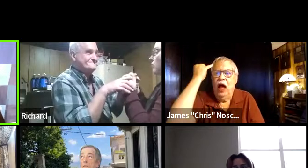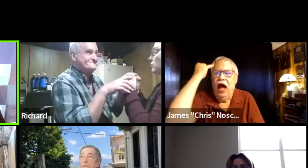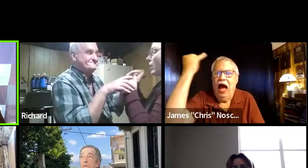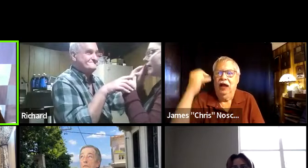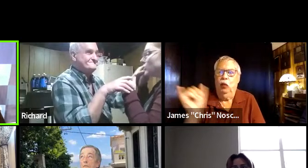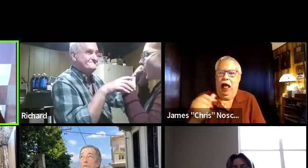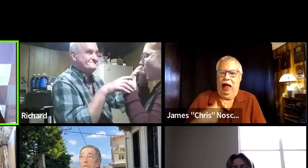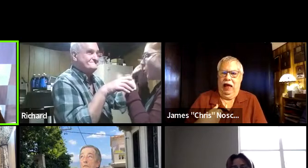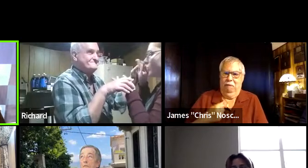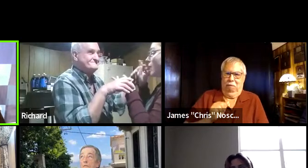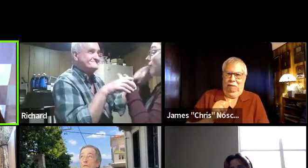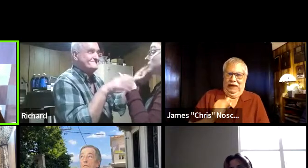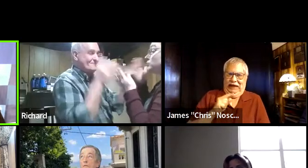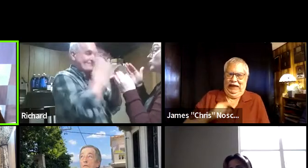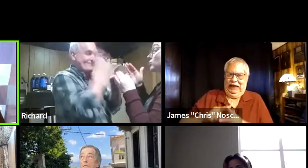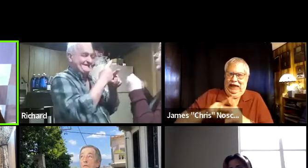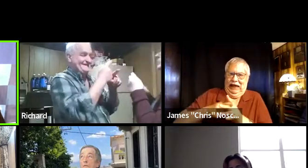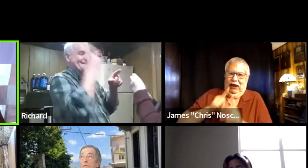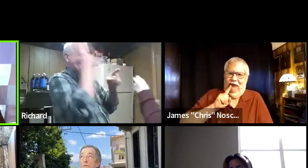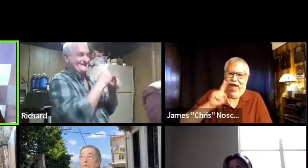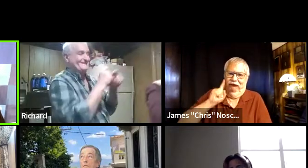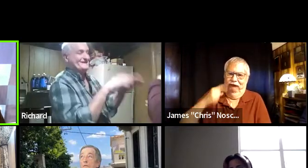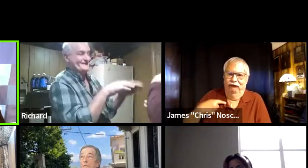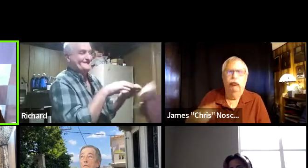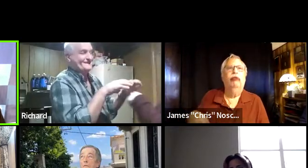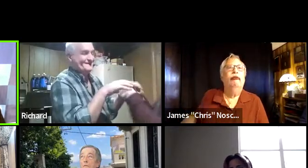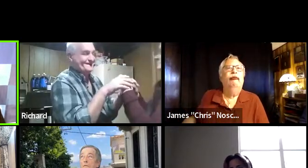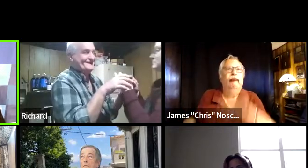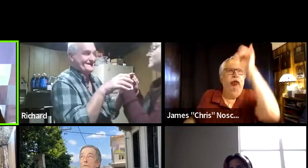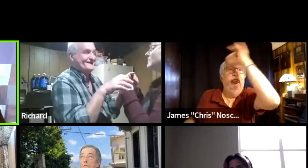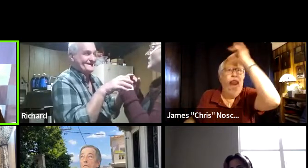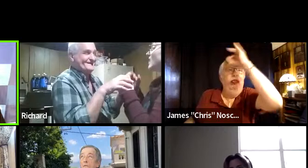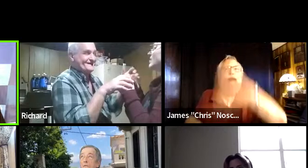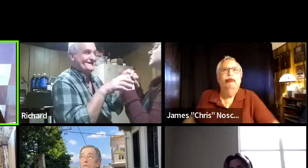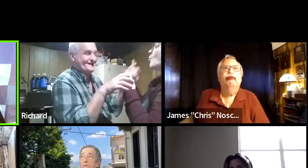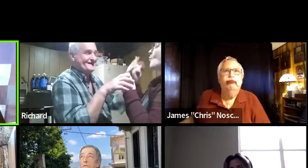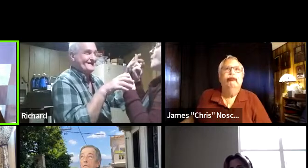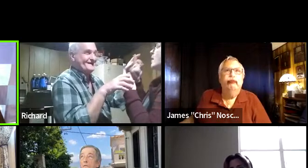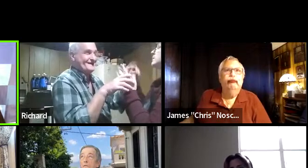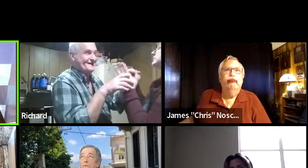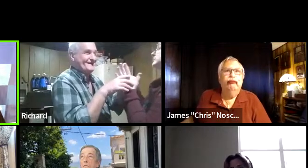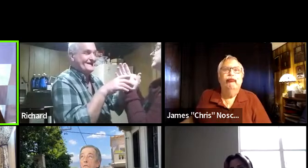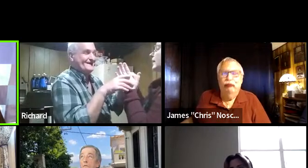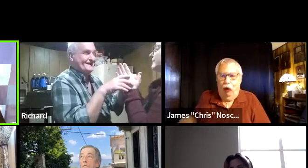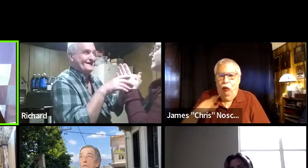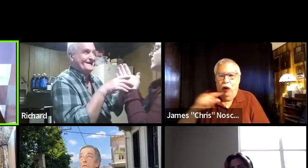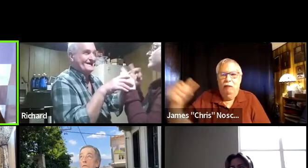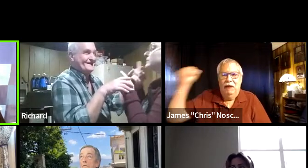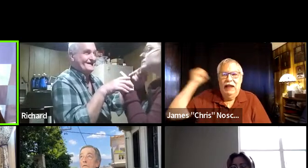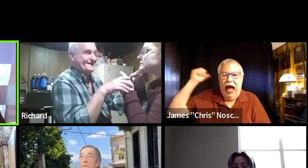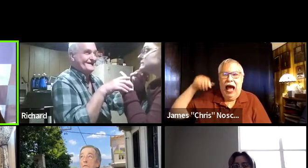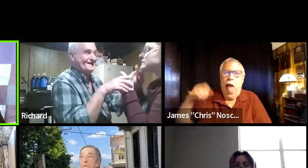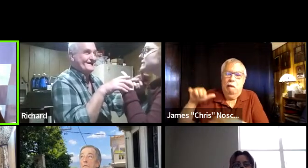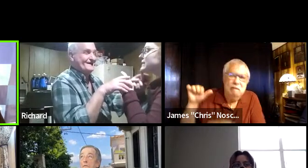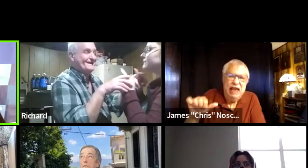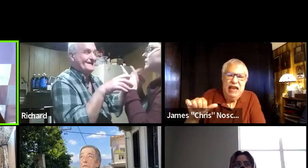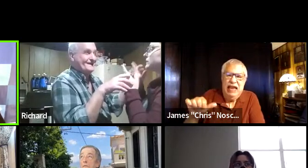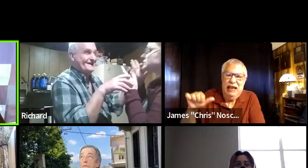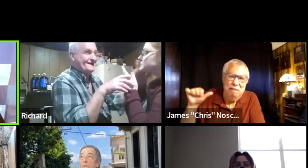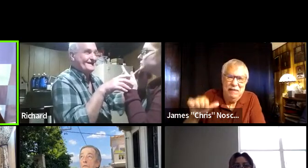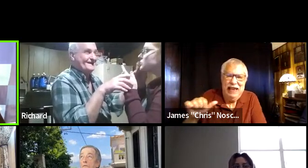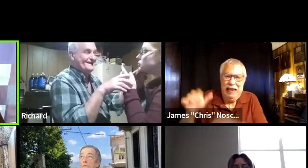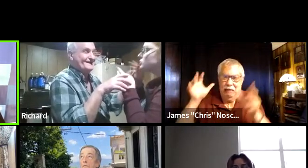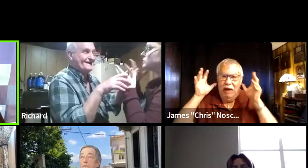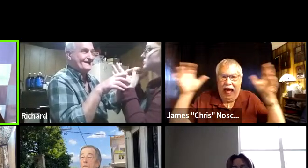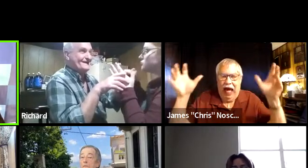So that's just one example to give you an idea of how a deaf person is mobile through the world and is clueless about those things